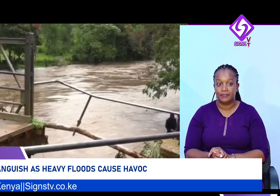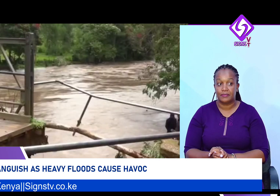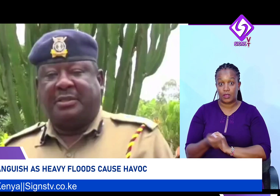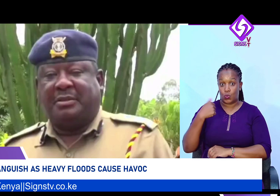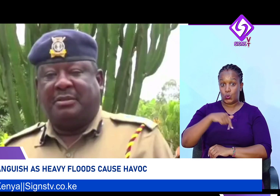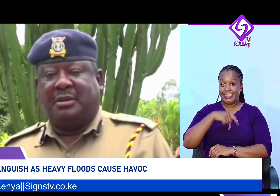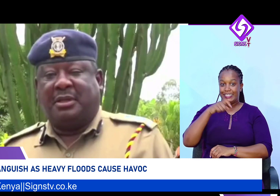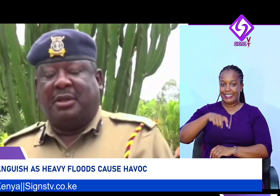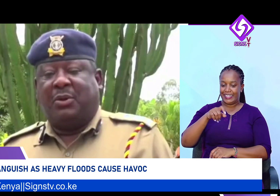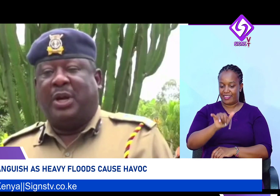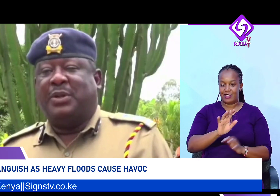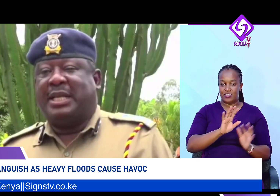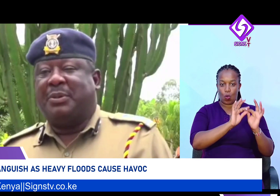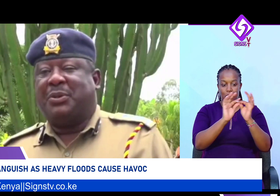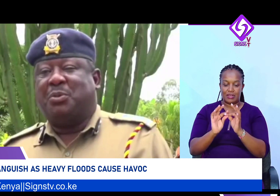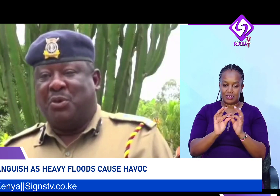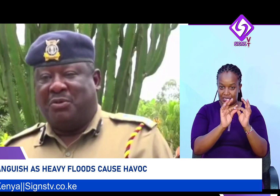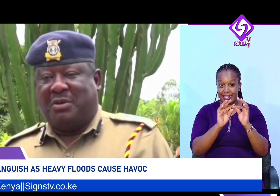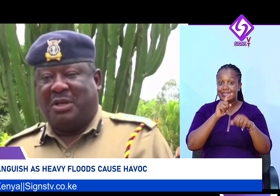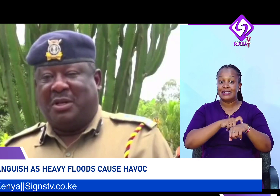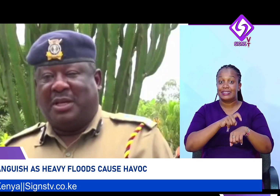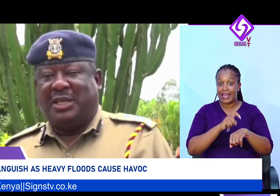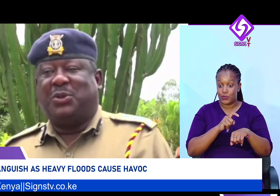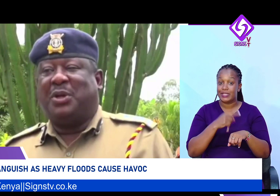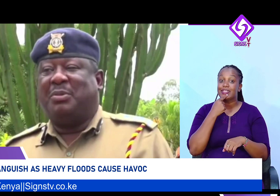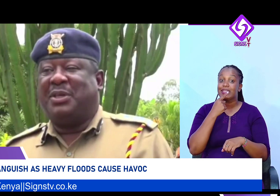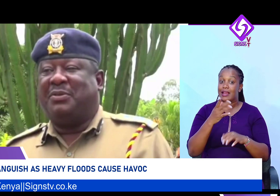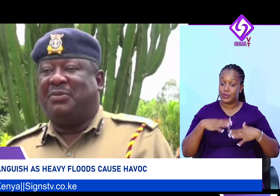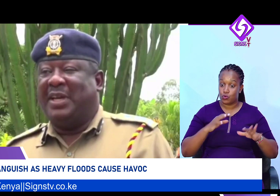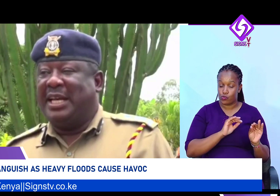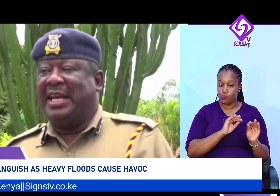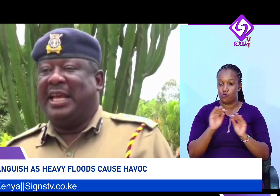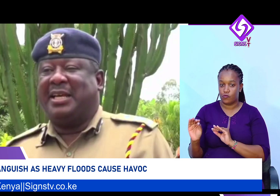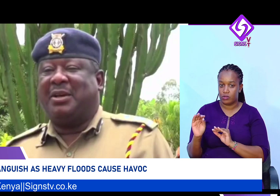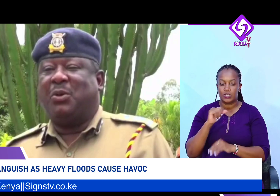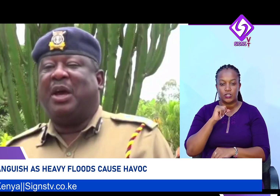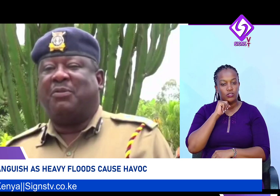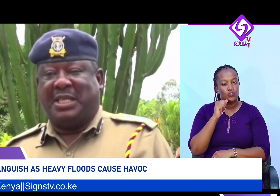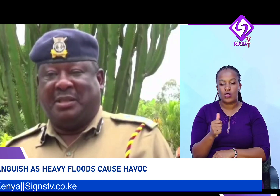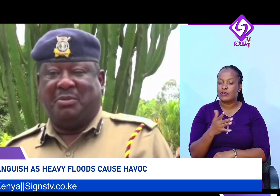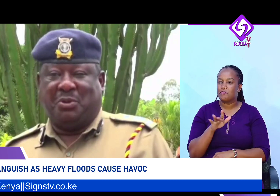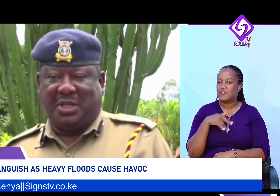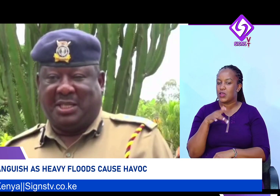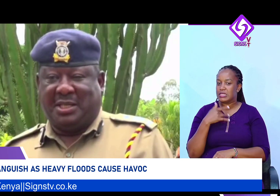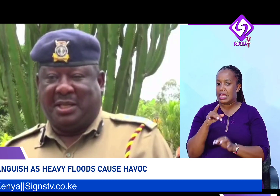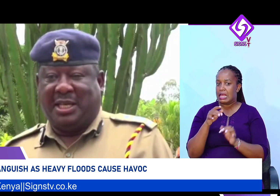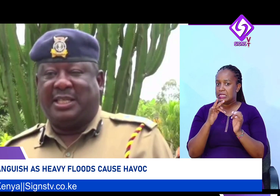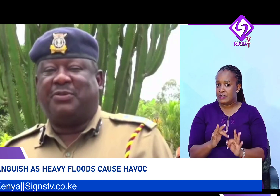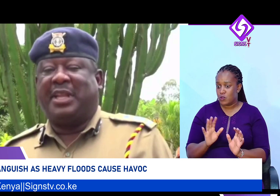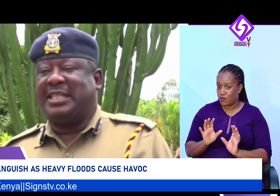cooperation. When we tell people to move, it should not be felt like we are forcing them to do it. It is for their